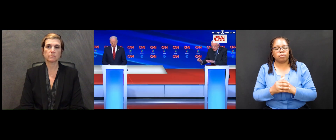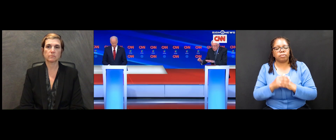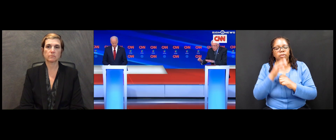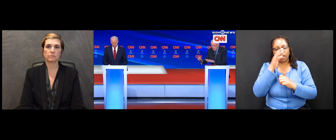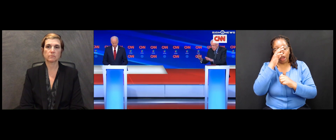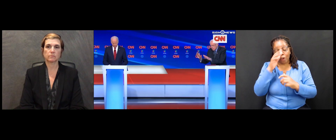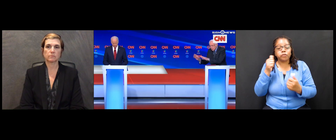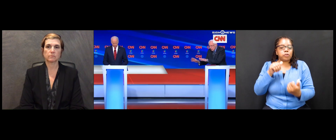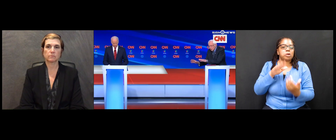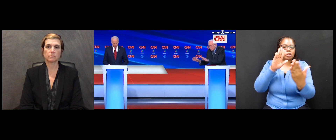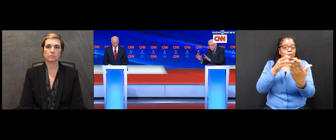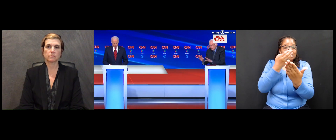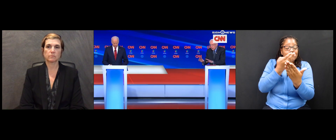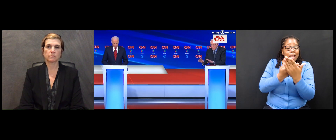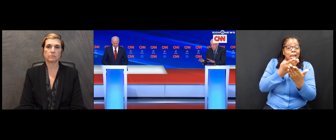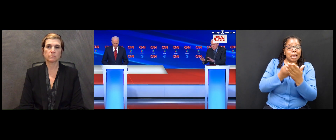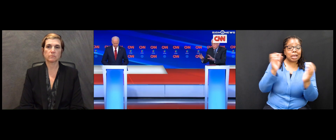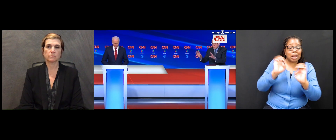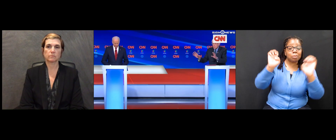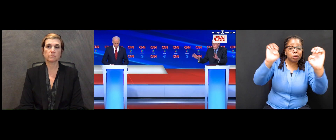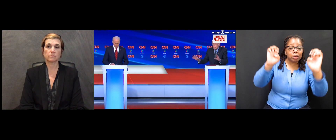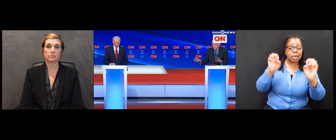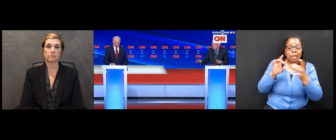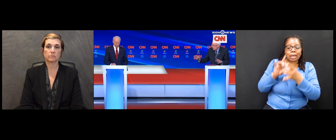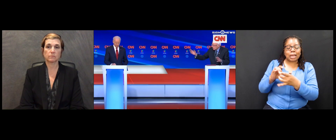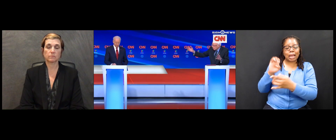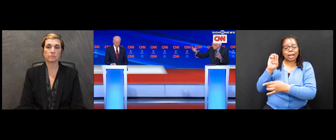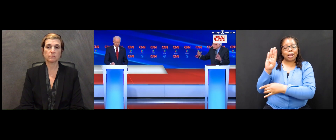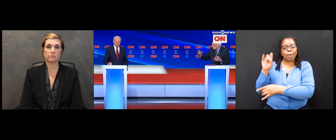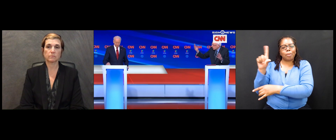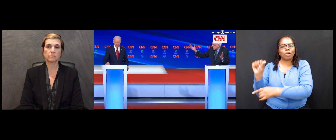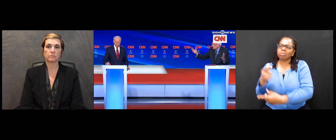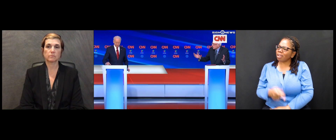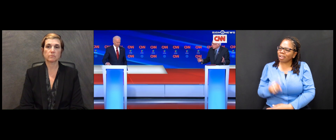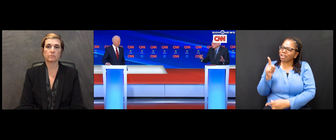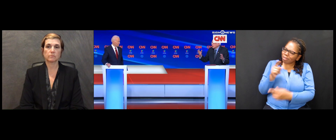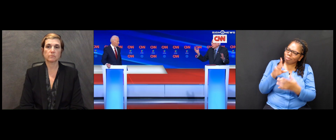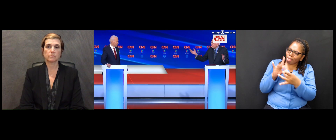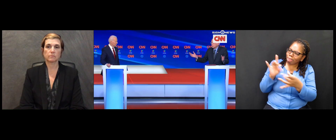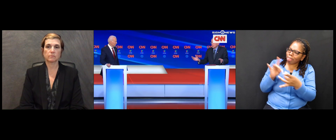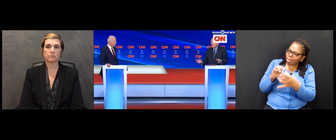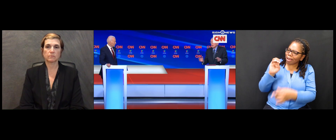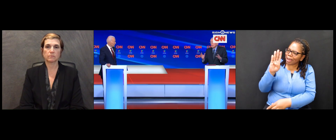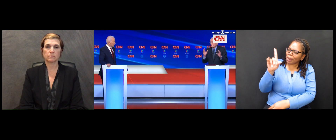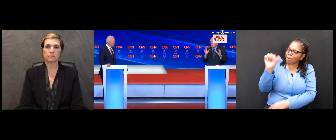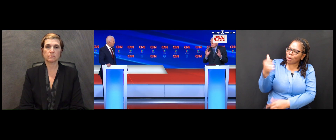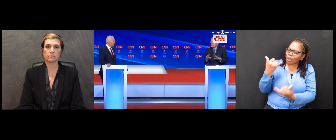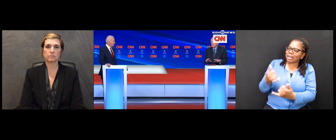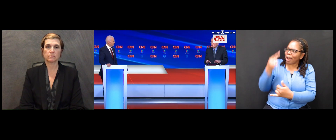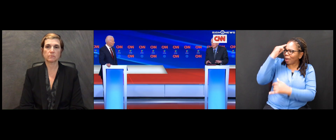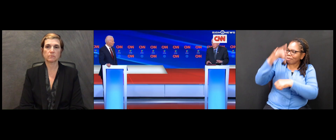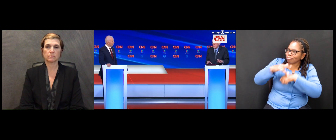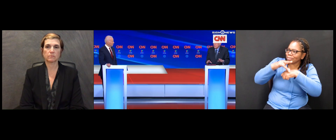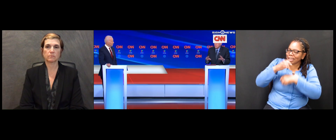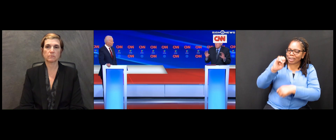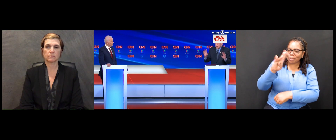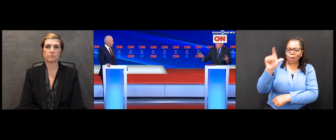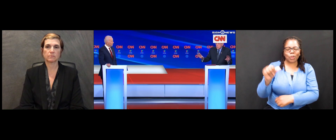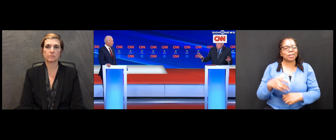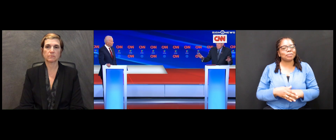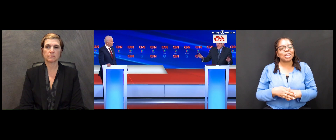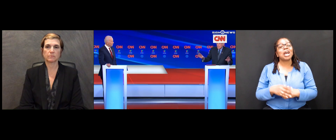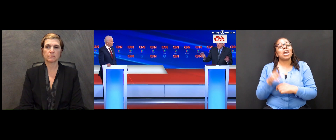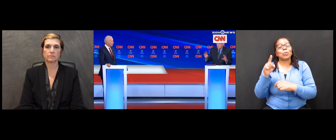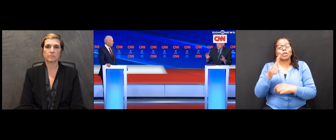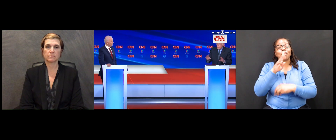economic crisis as a result of Ebola. Keep talking about Ebola. You got Ebola in my head here right now. As a result of the